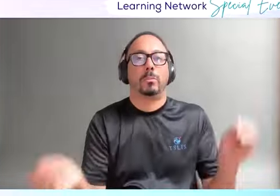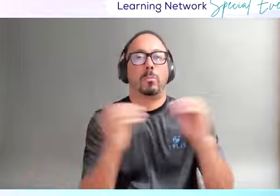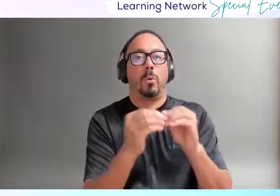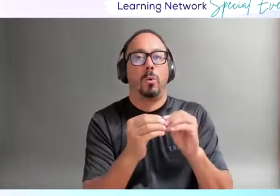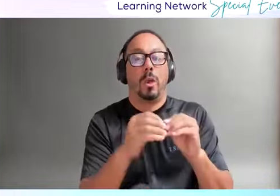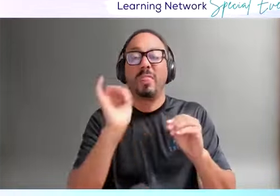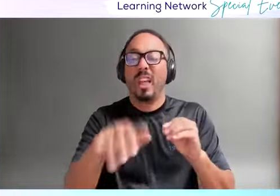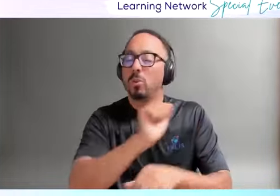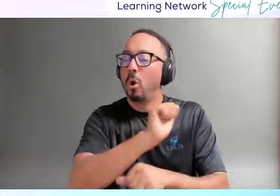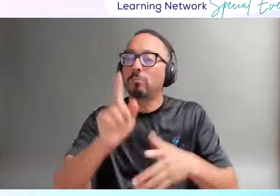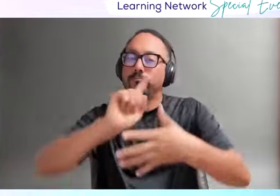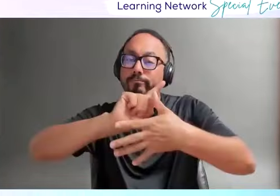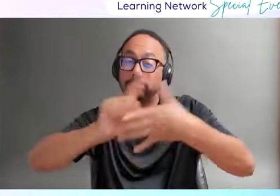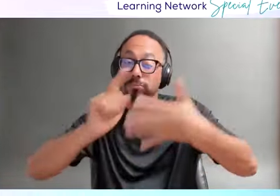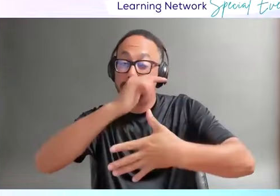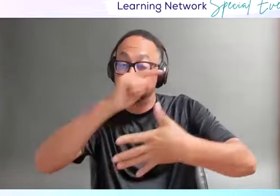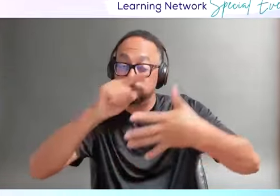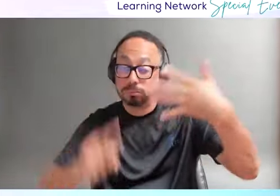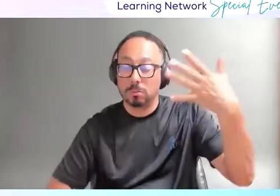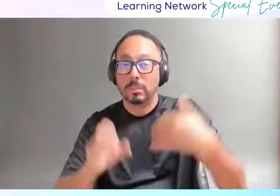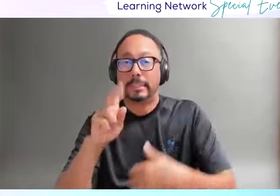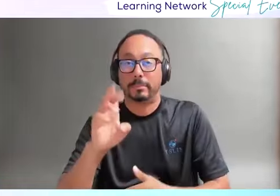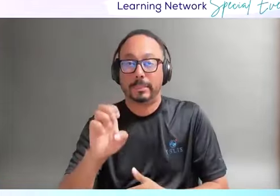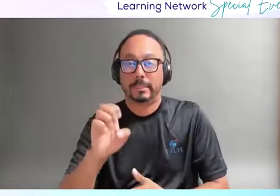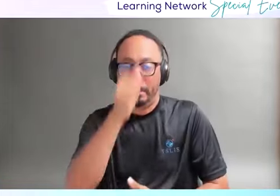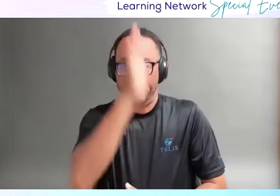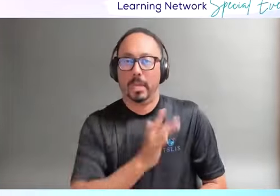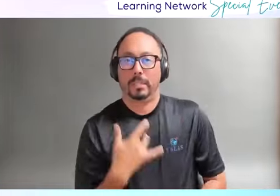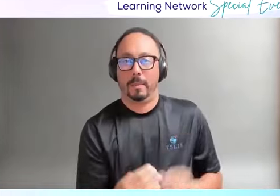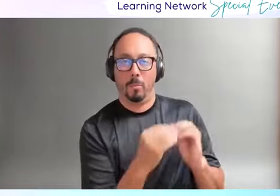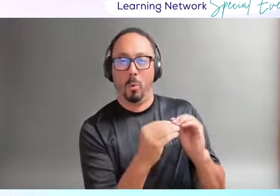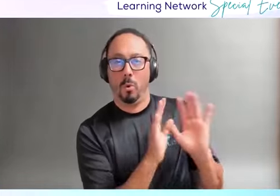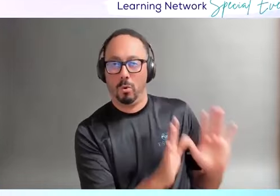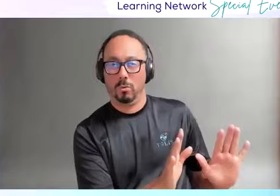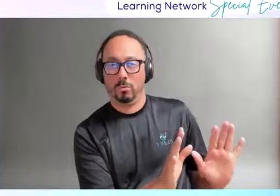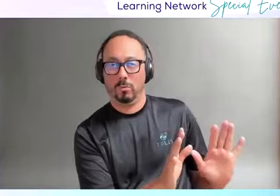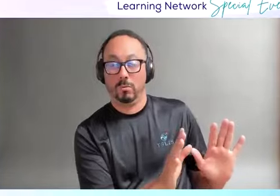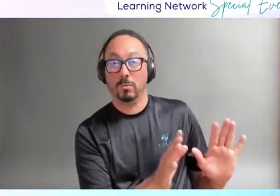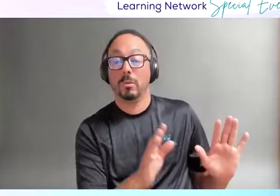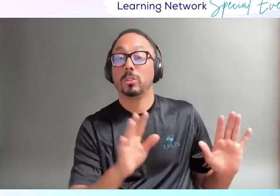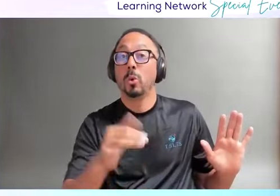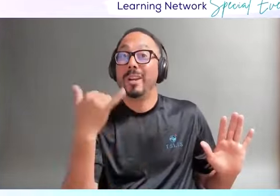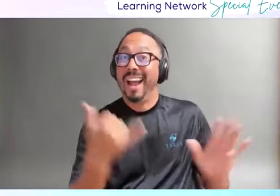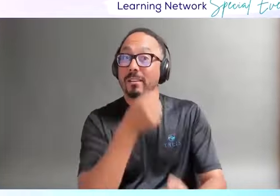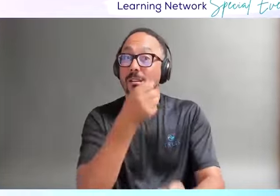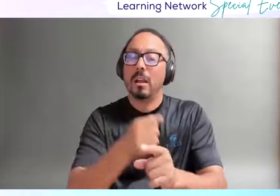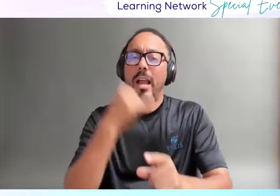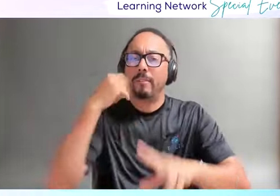substances. And that has an impact when we think about gender-based violence. And it has an impact when we